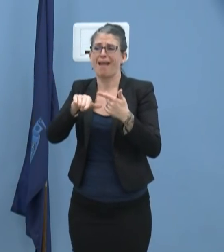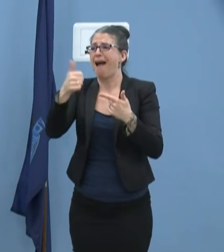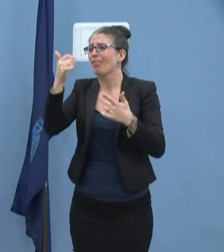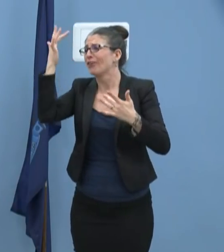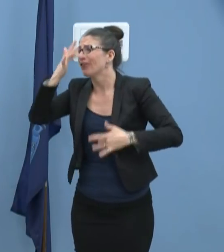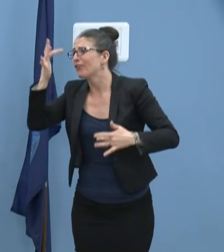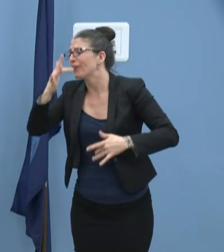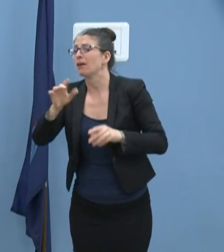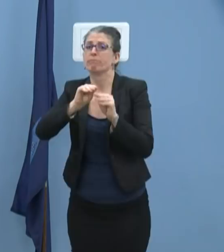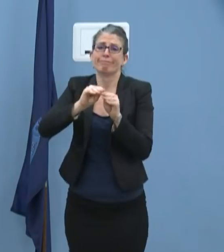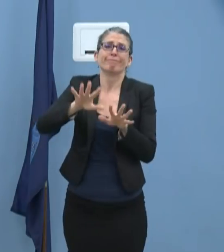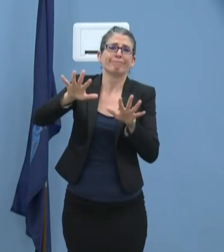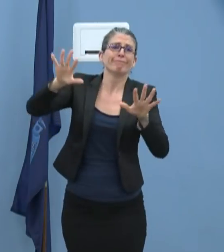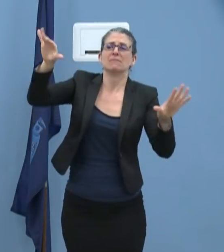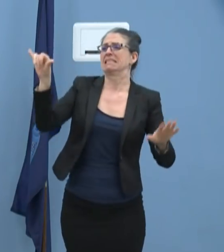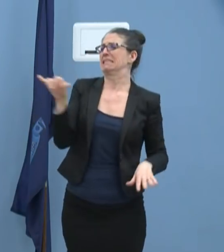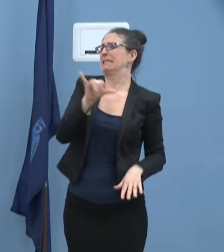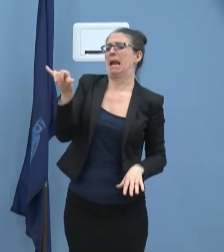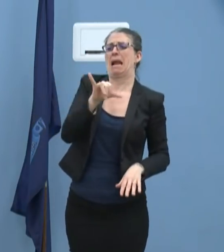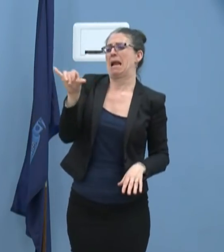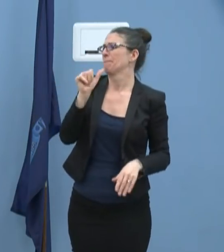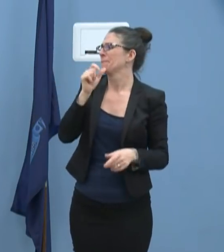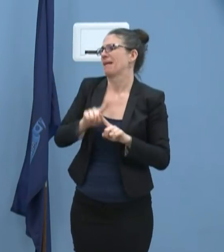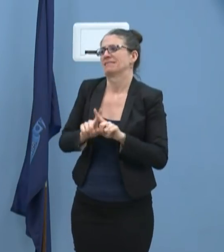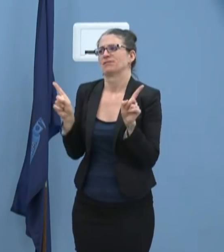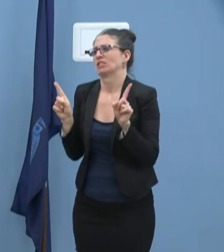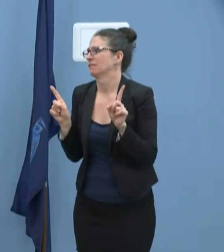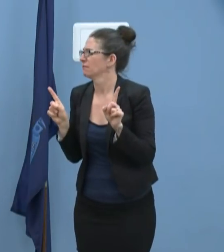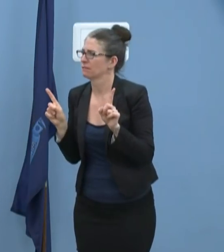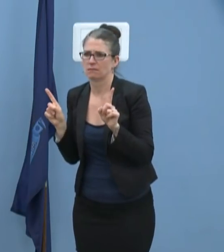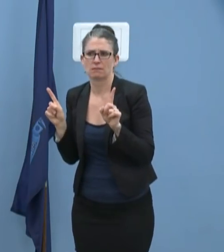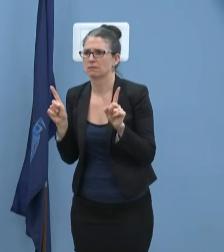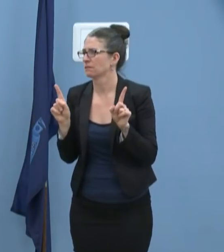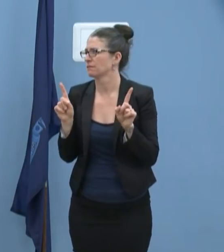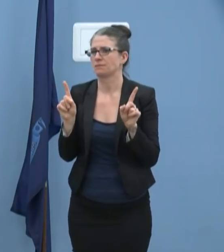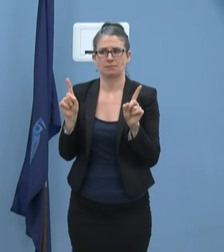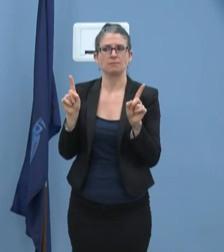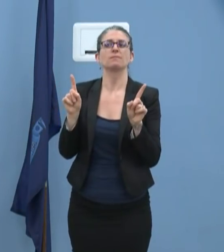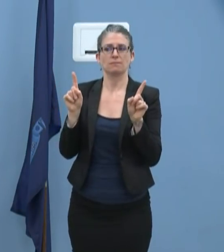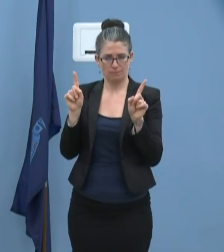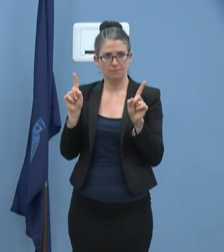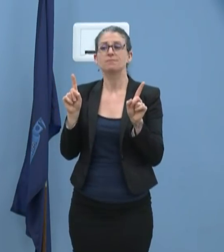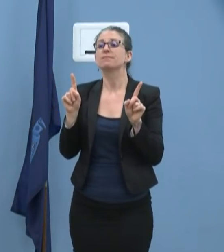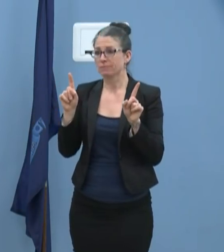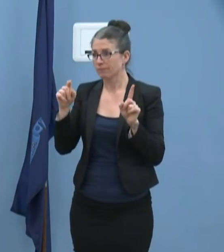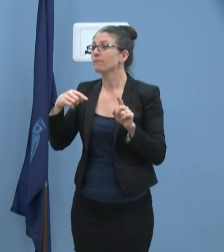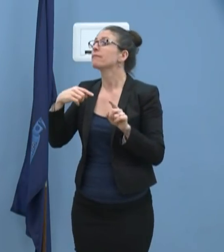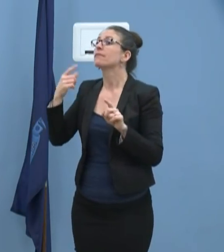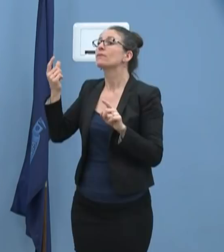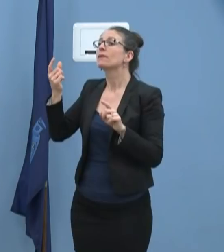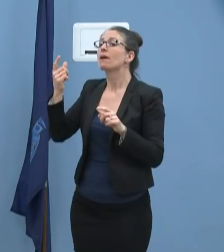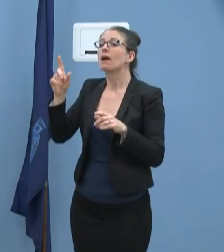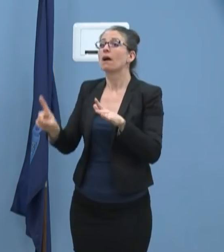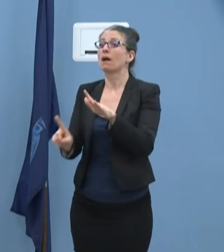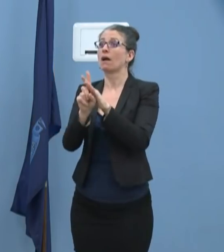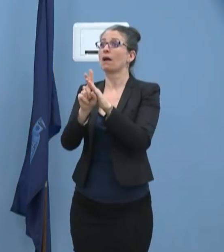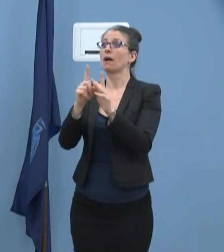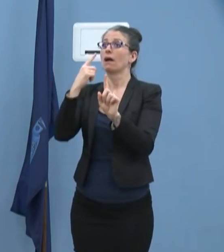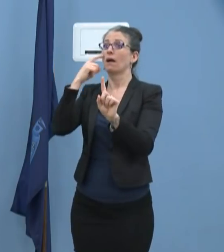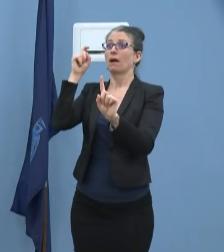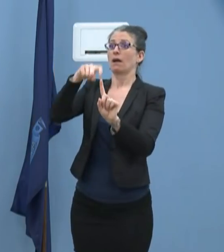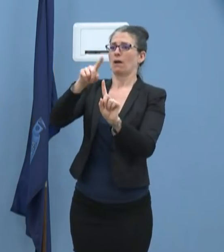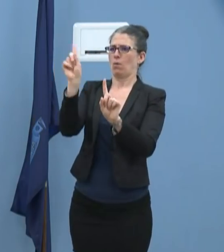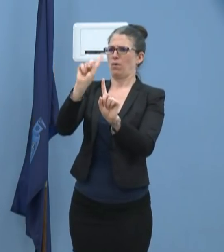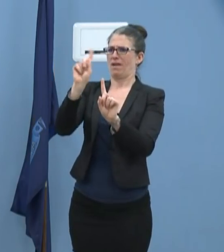the time between the first introduction and the finding of cases in other parts of the area is pretty short. The